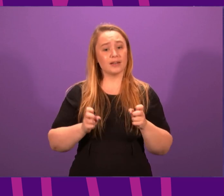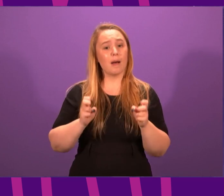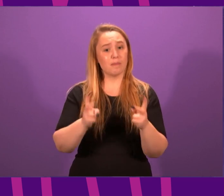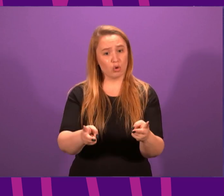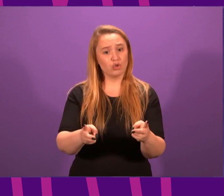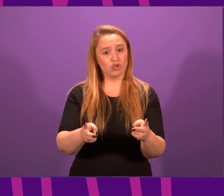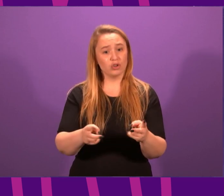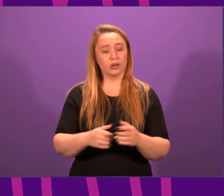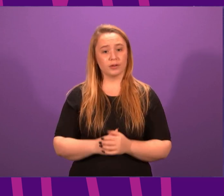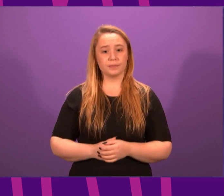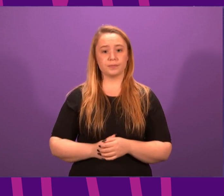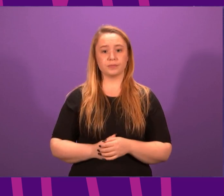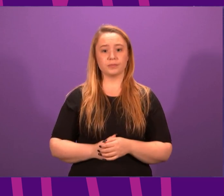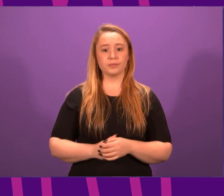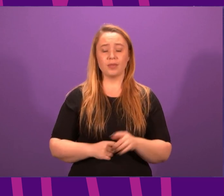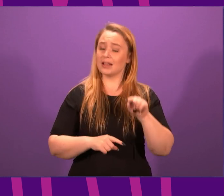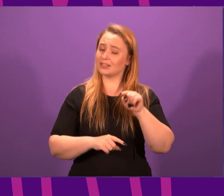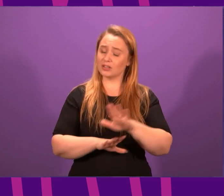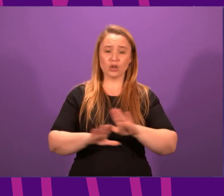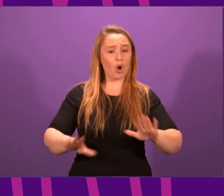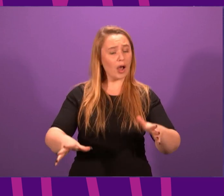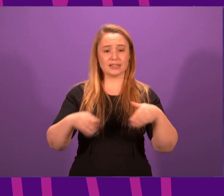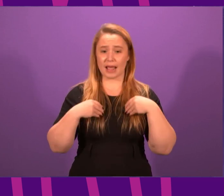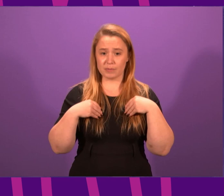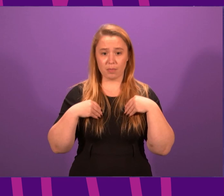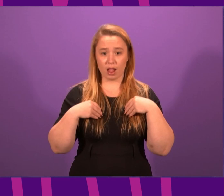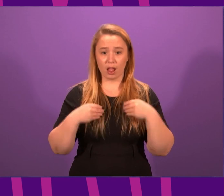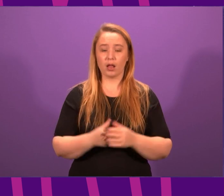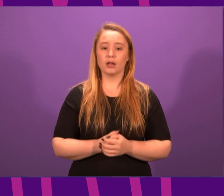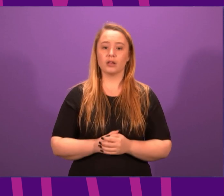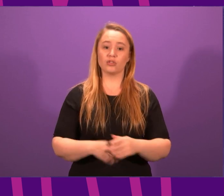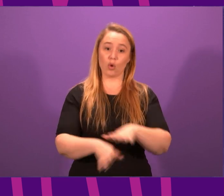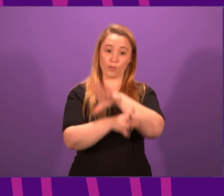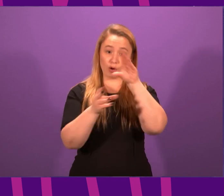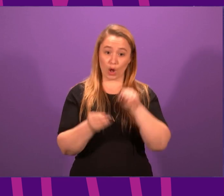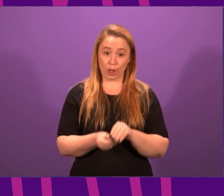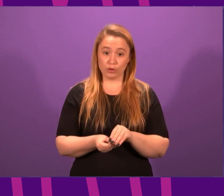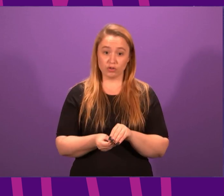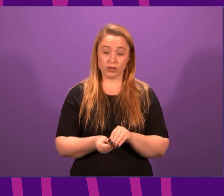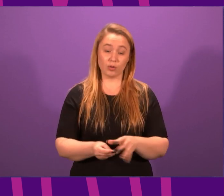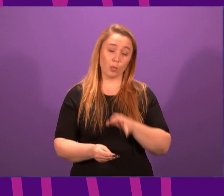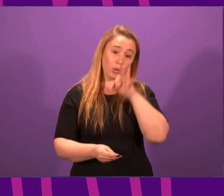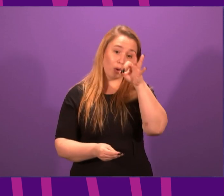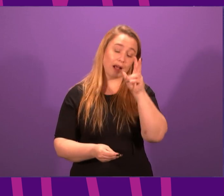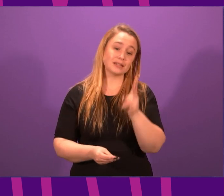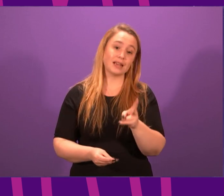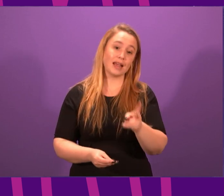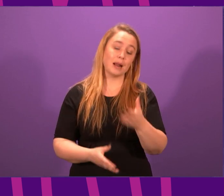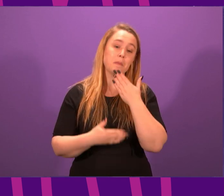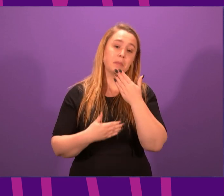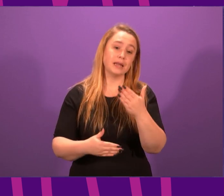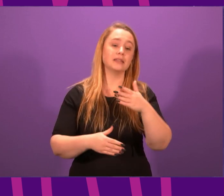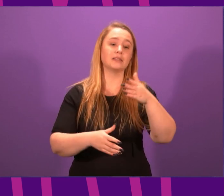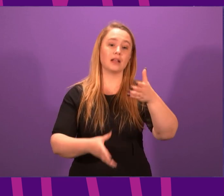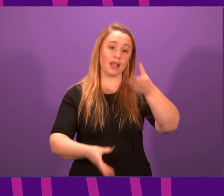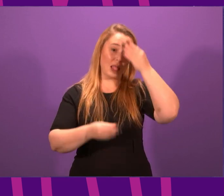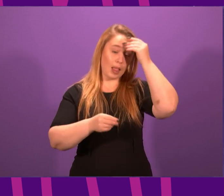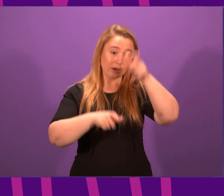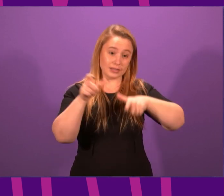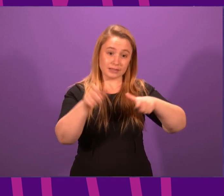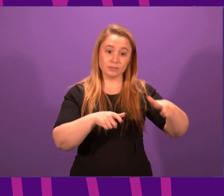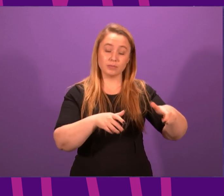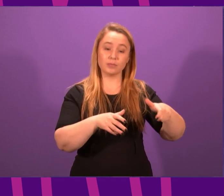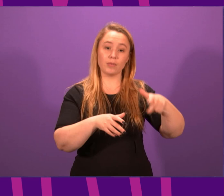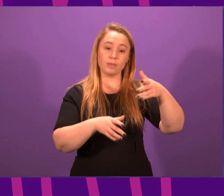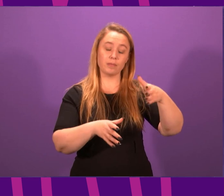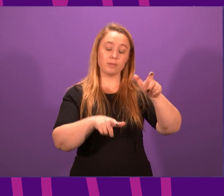it's not an acceptable approach. So in conclusion, Presiding Officer, can I ask again that people with learning disabilities are given the health